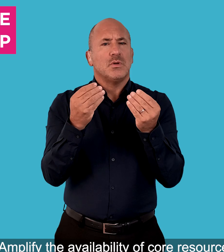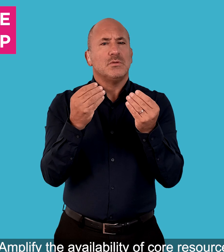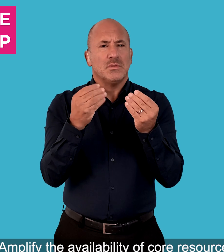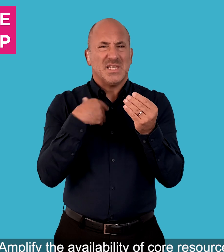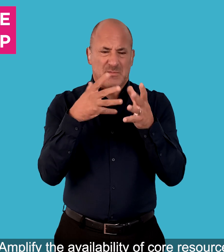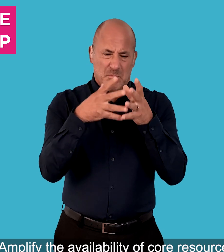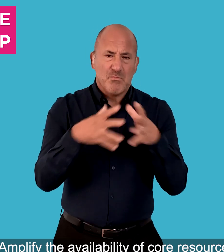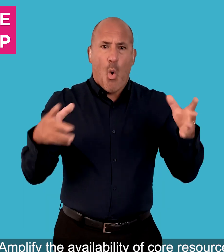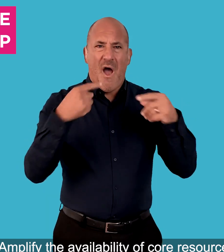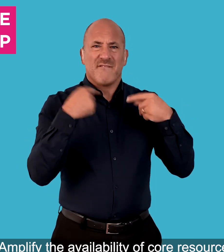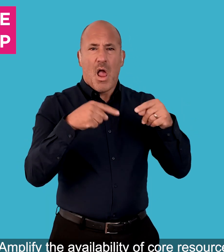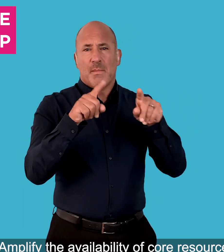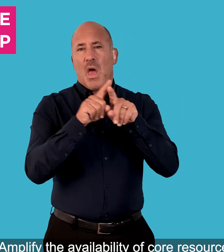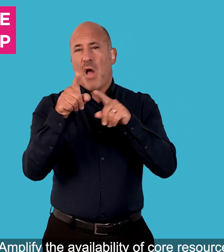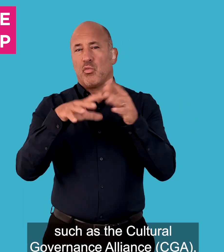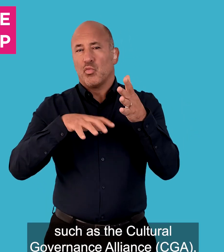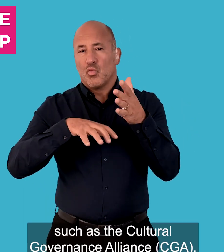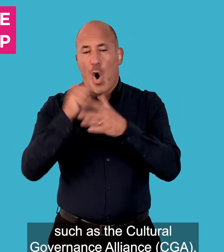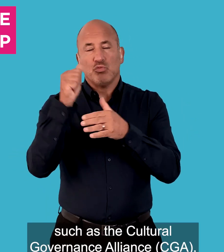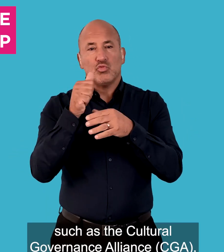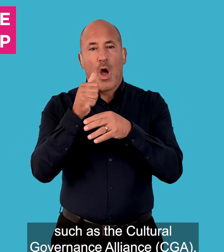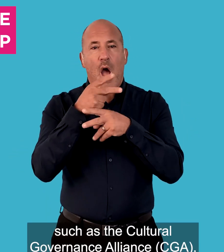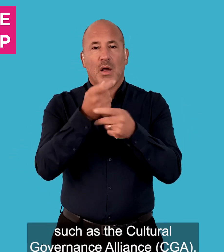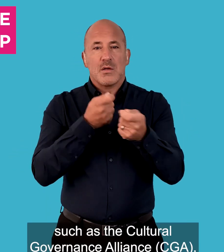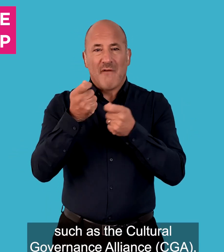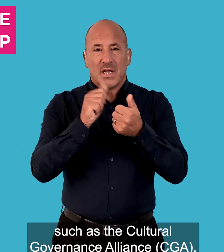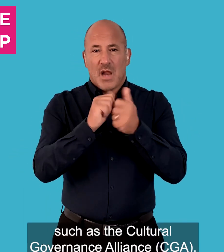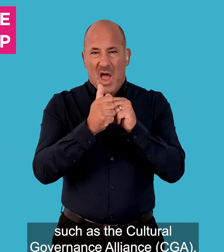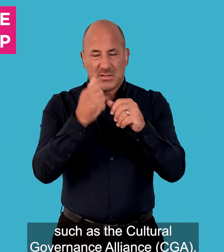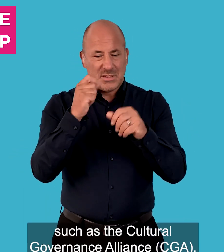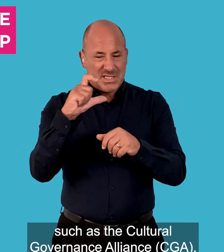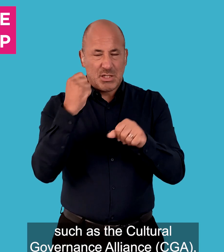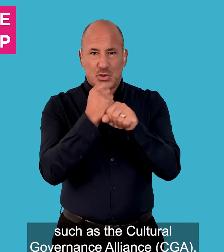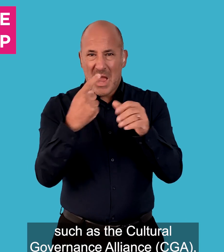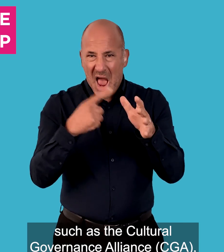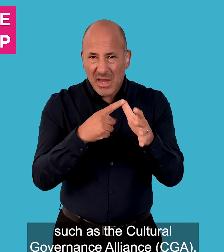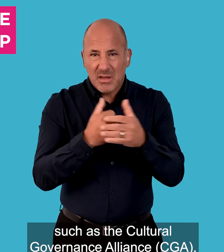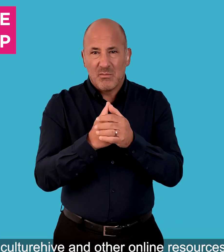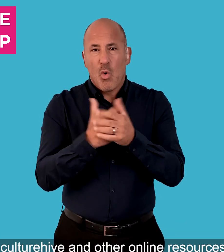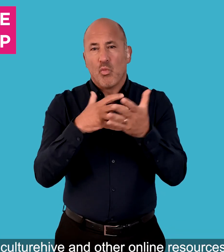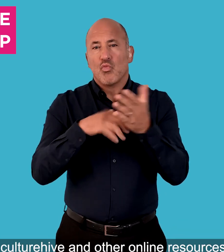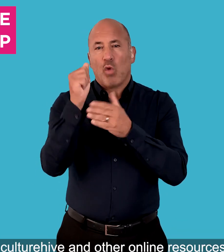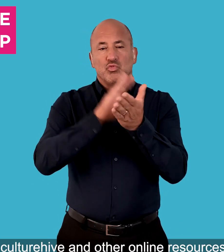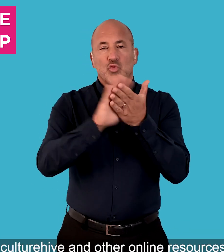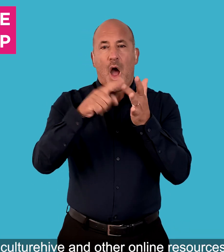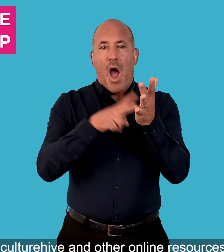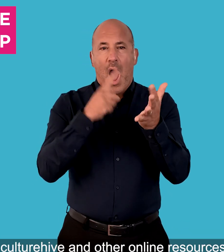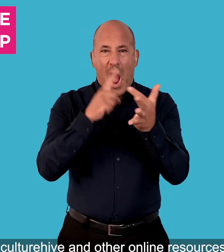Amplify the availability of core resources such as the Cultural Governance Alliance CGA, Culture